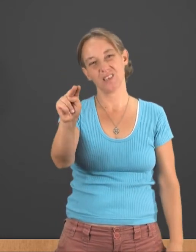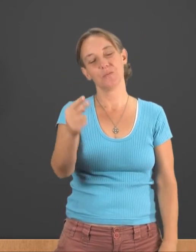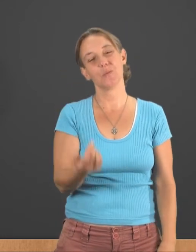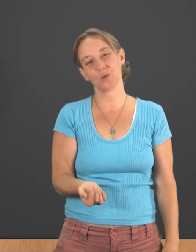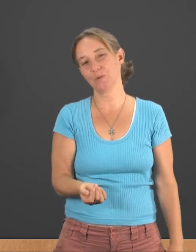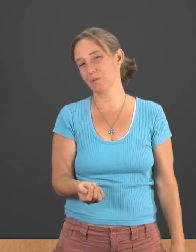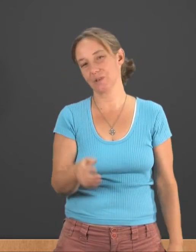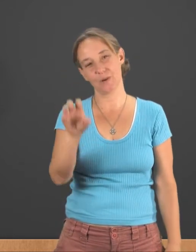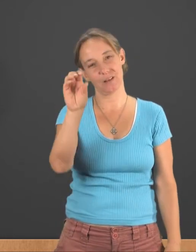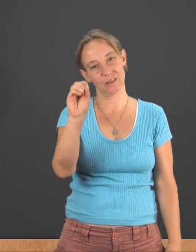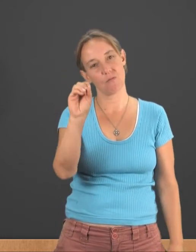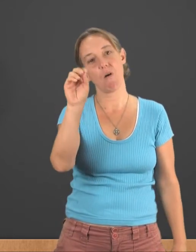Most people spell it.